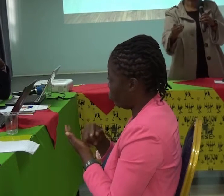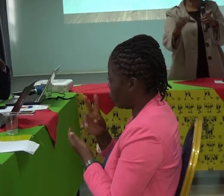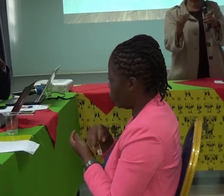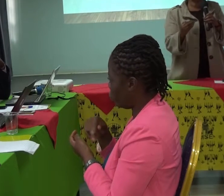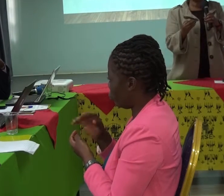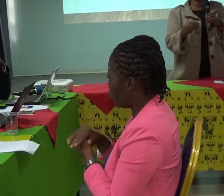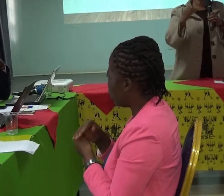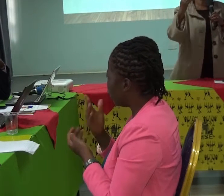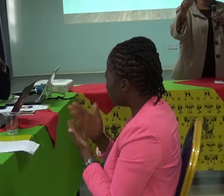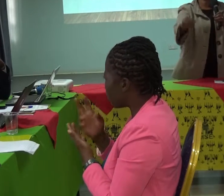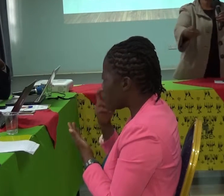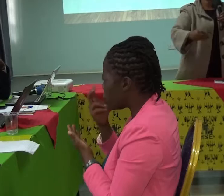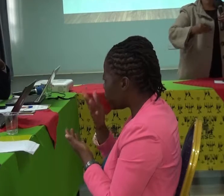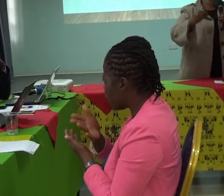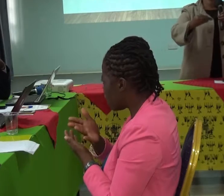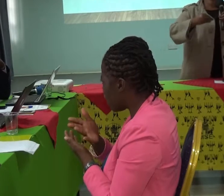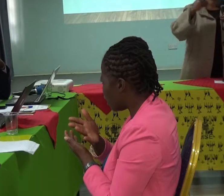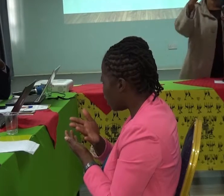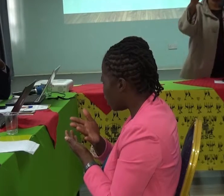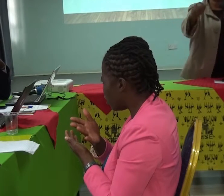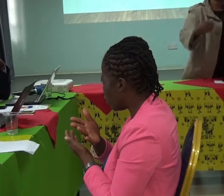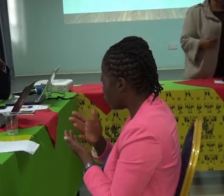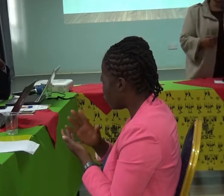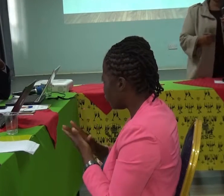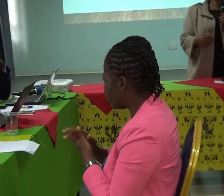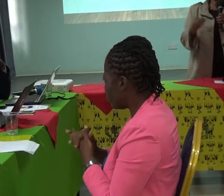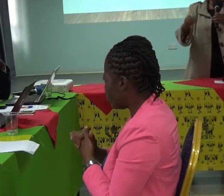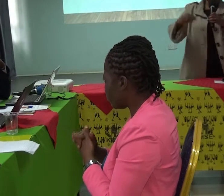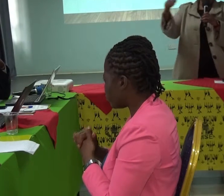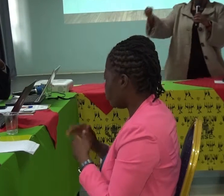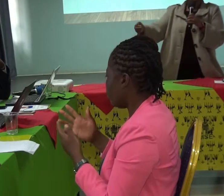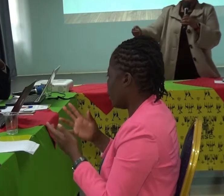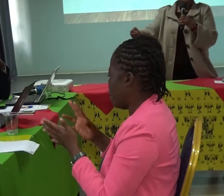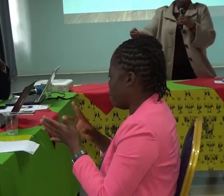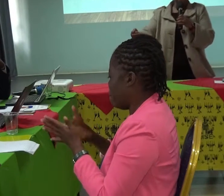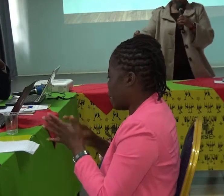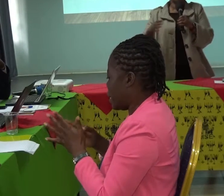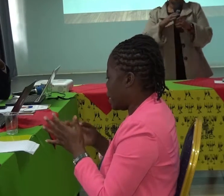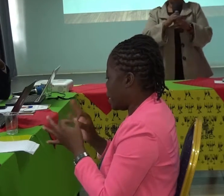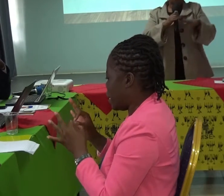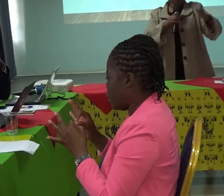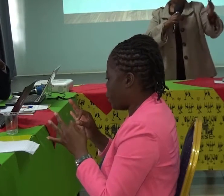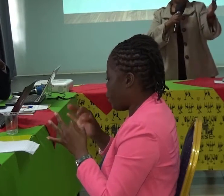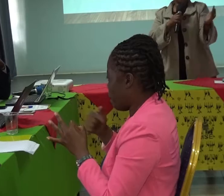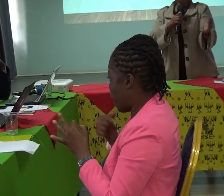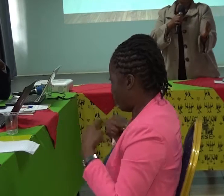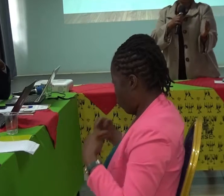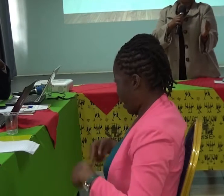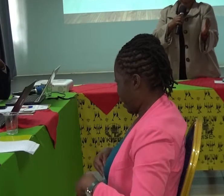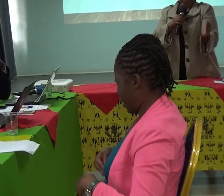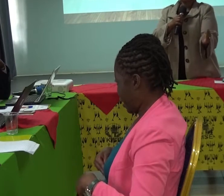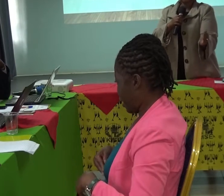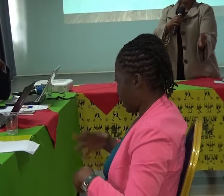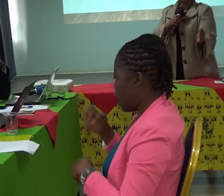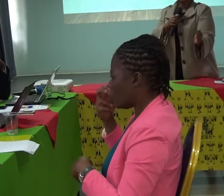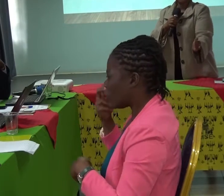need to agree at what intervals I should go for reassessment. Because we have to reassess the children if they went to a special school so